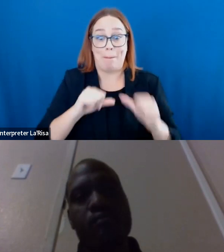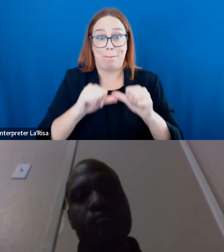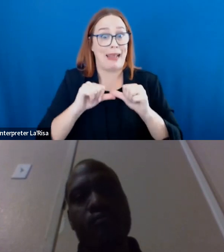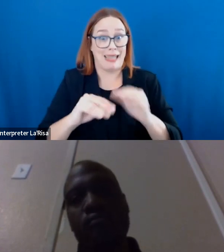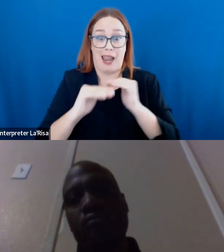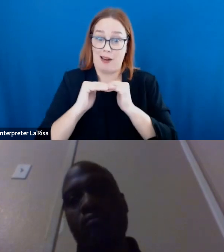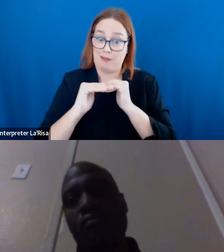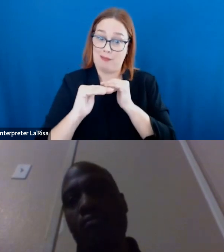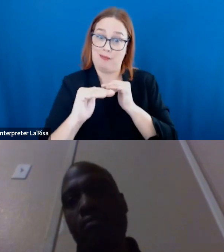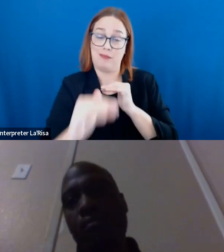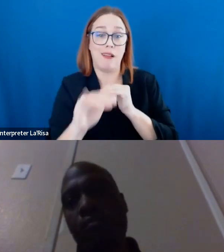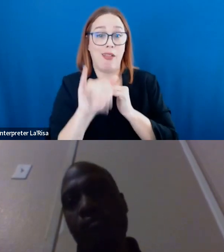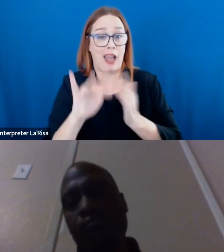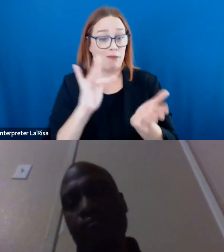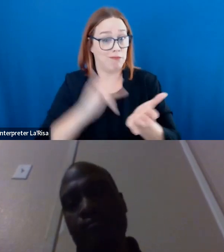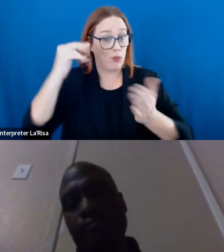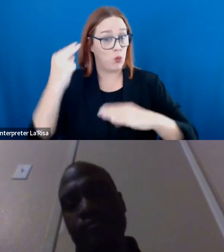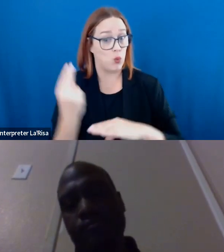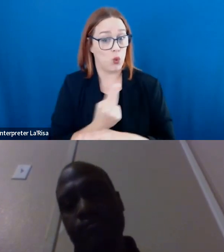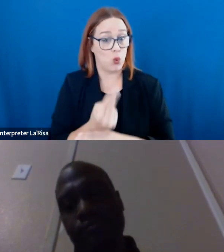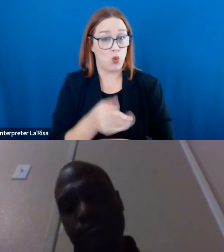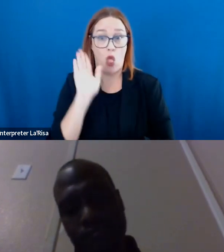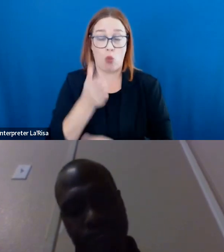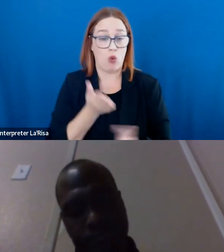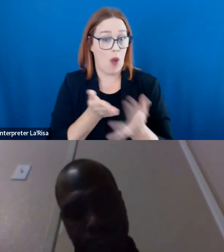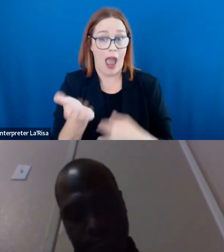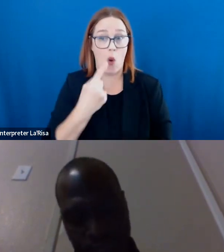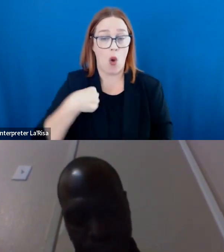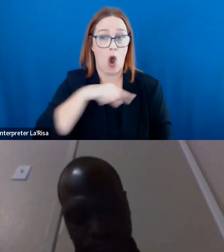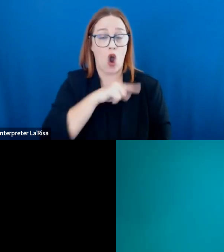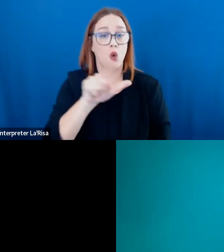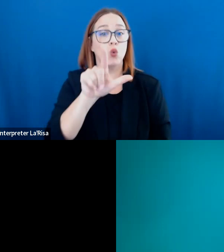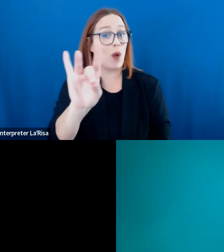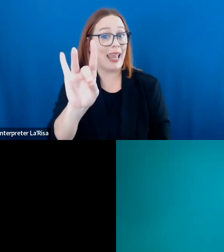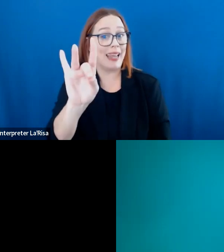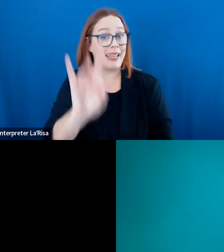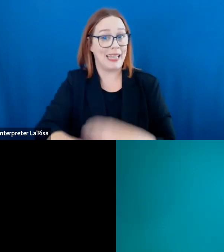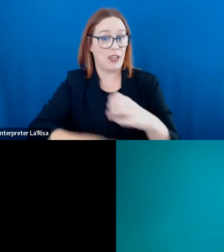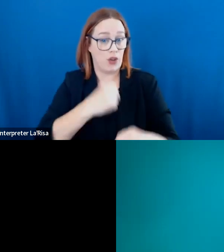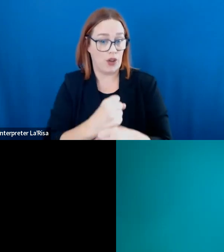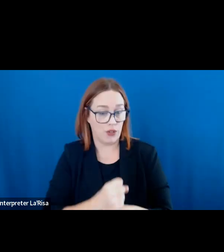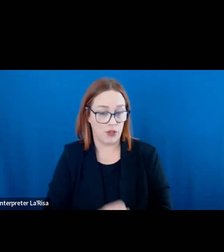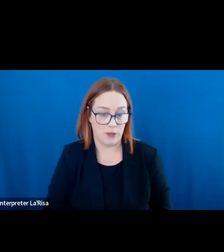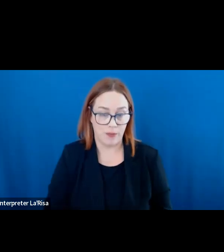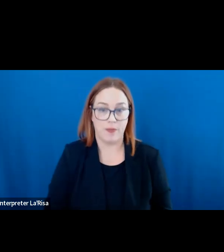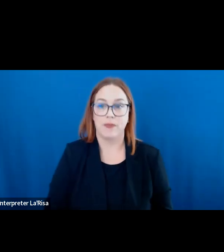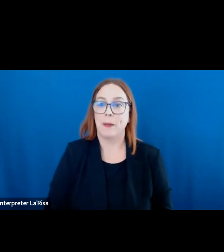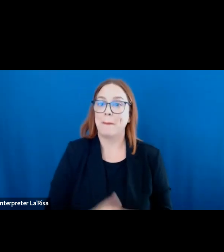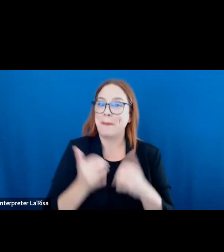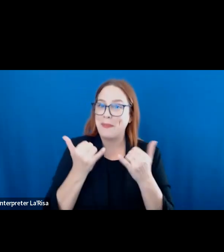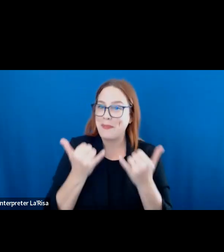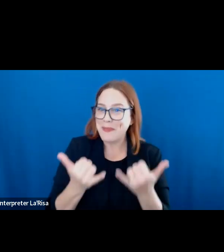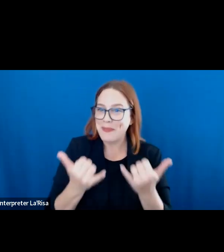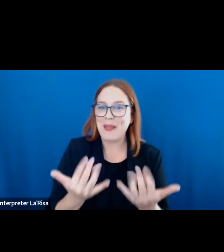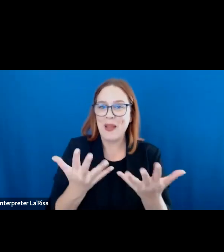have utilized that throughout the 28 years. Let me turn this over